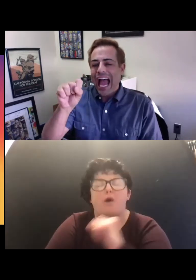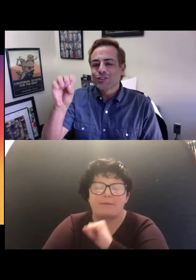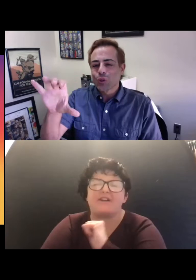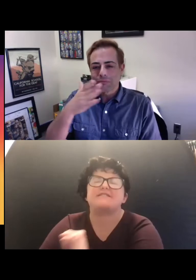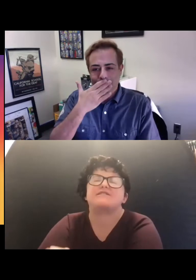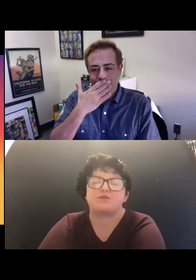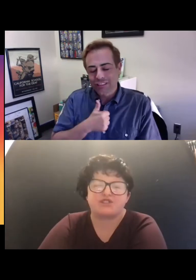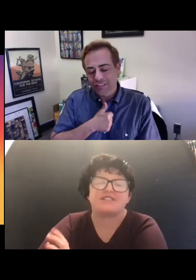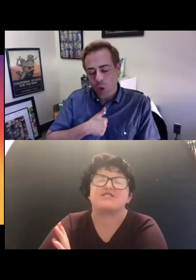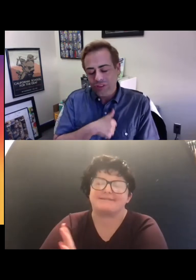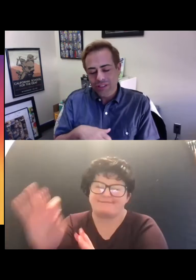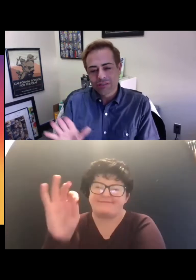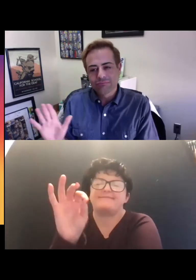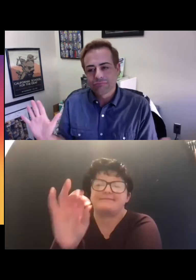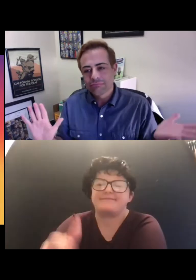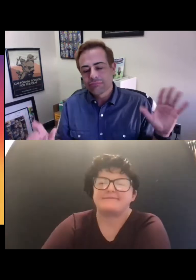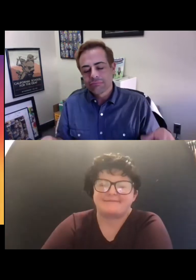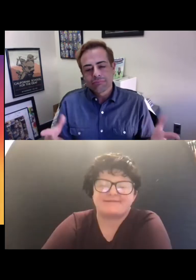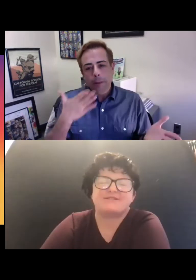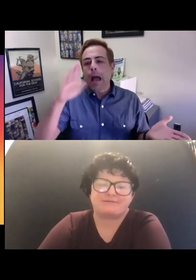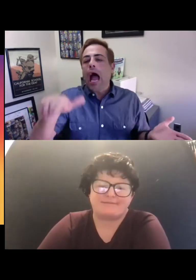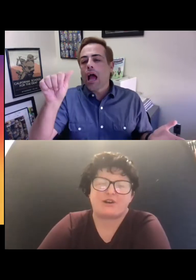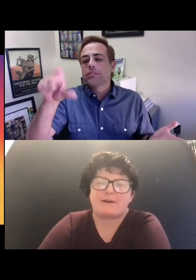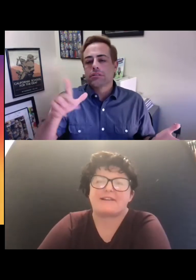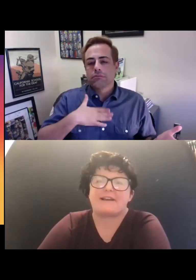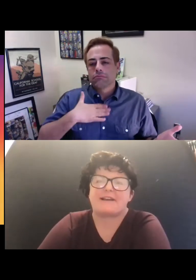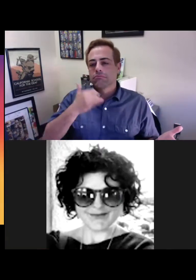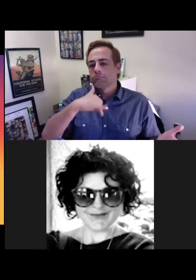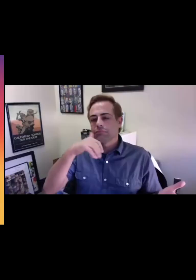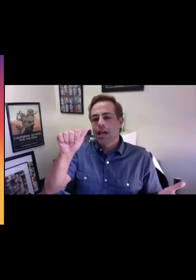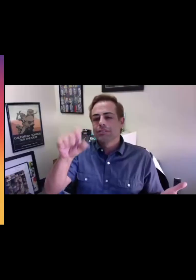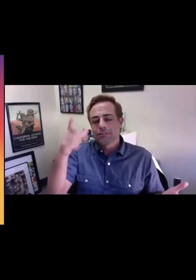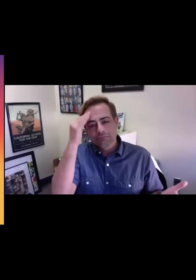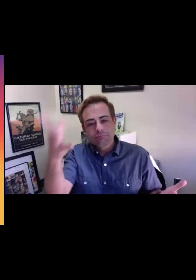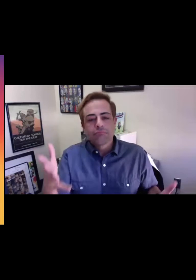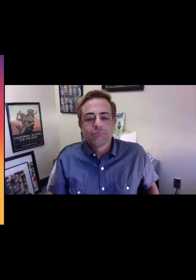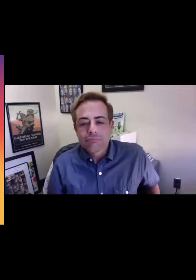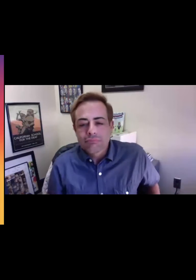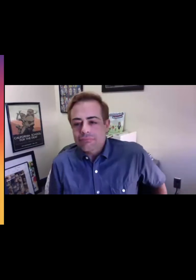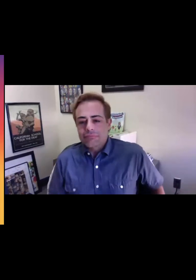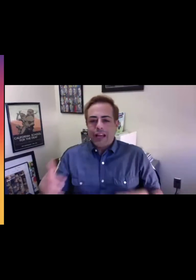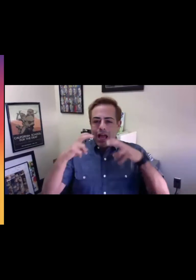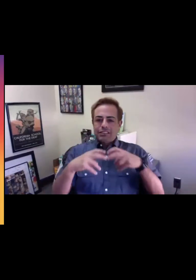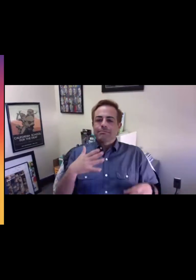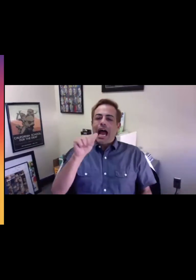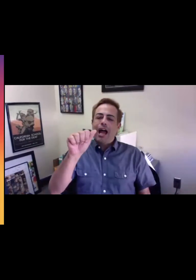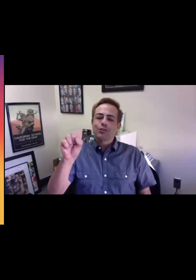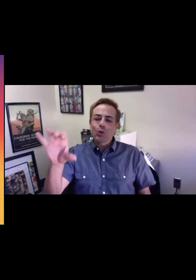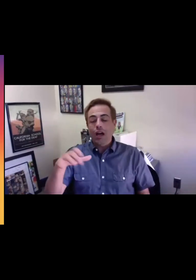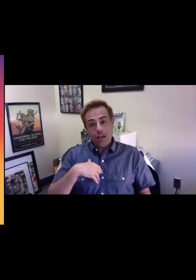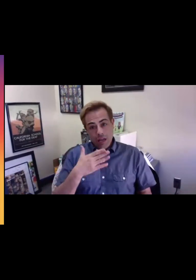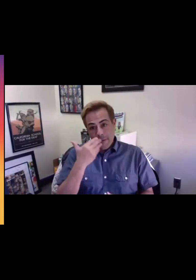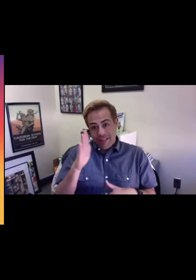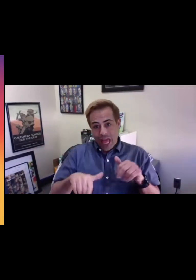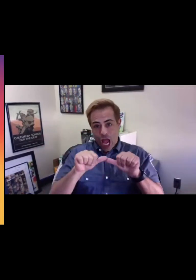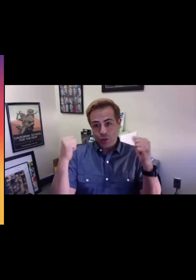Oh, our Parents Association. Sorry about that. So, my bad.